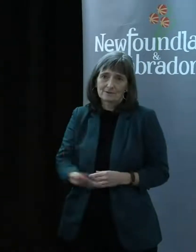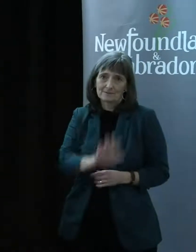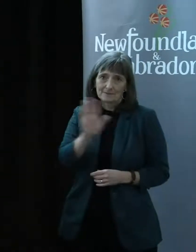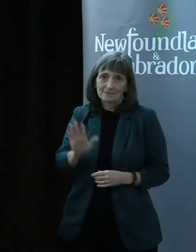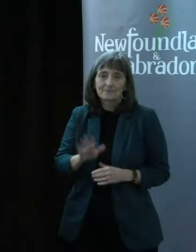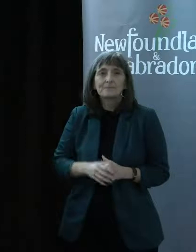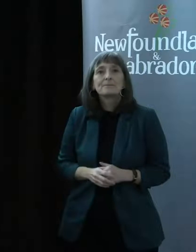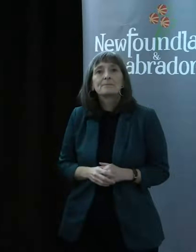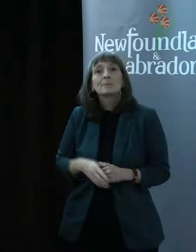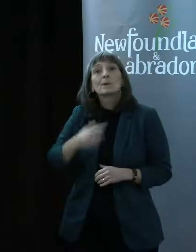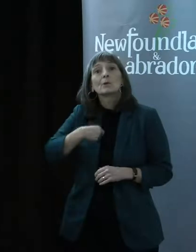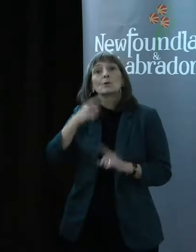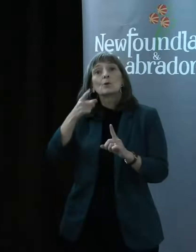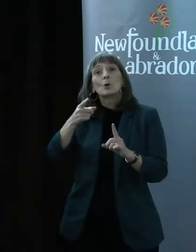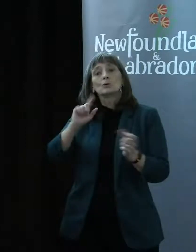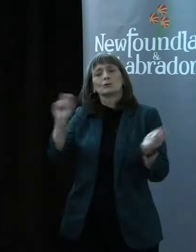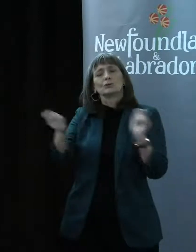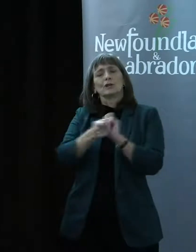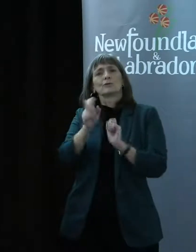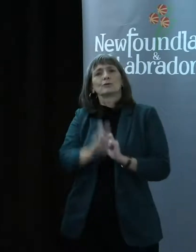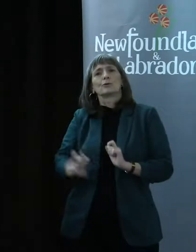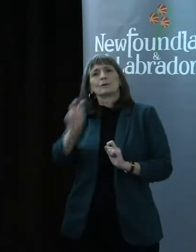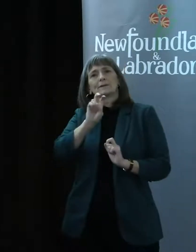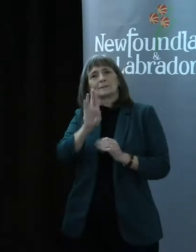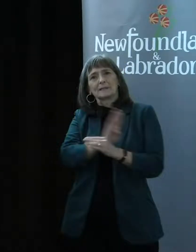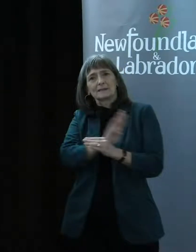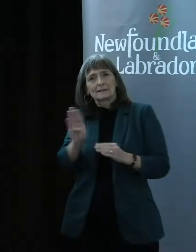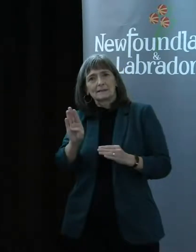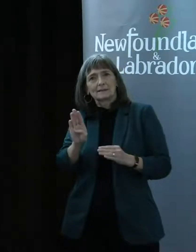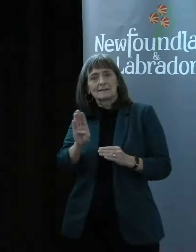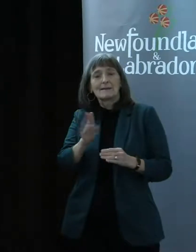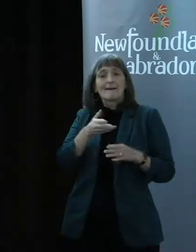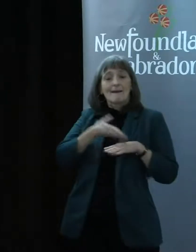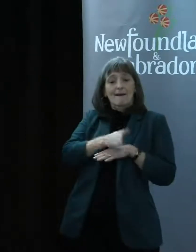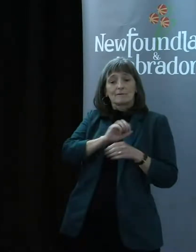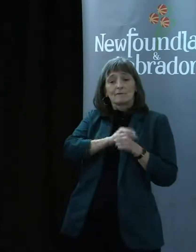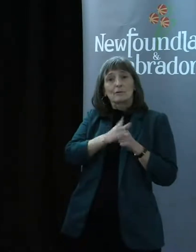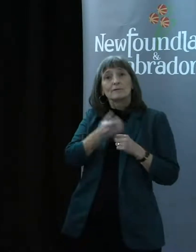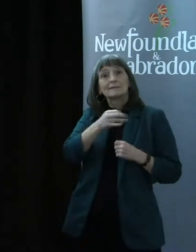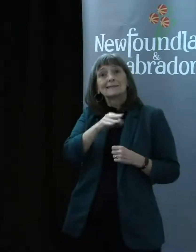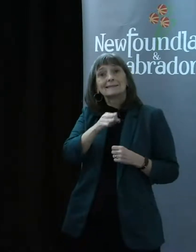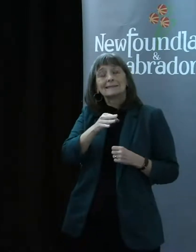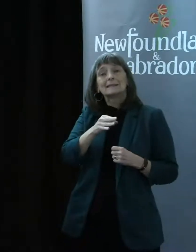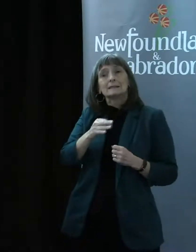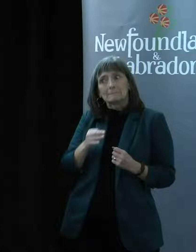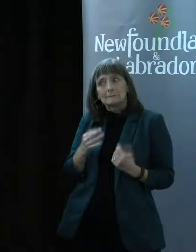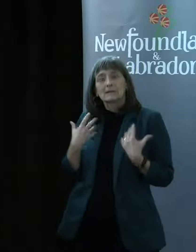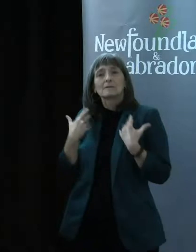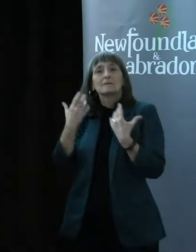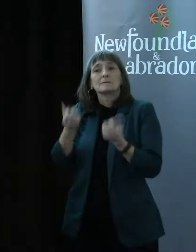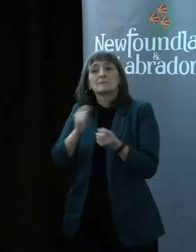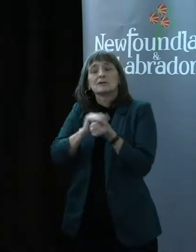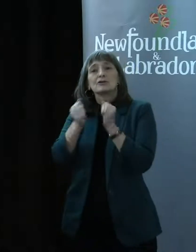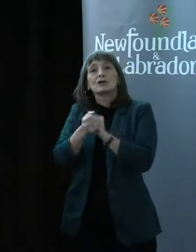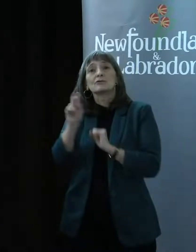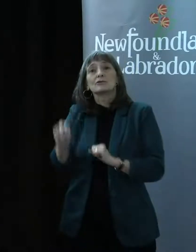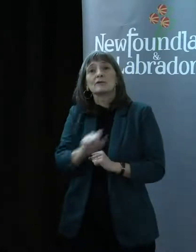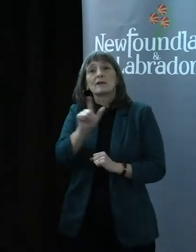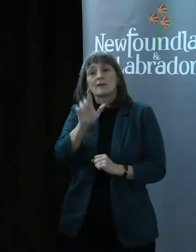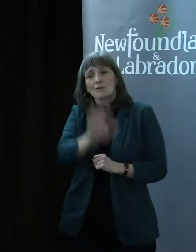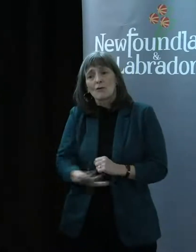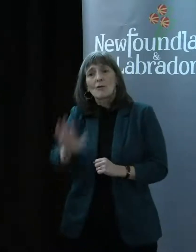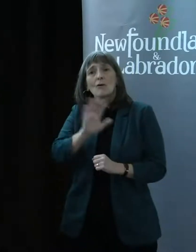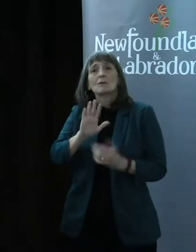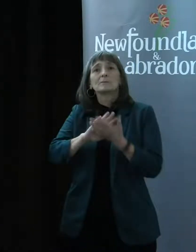Its aim is to transition the tourism sector through its recovery from the COVID-19 pandemic to transform Newfoundland and